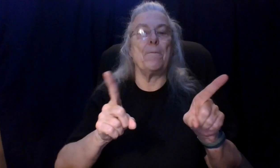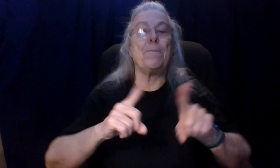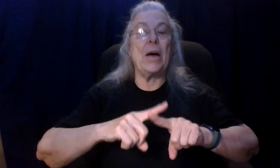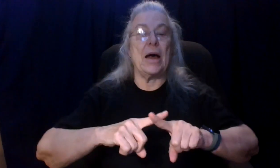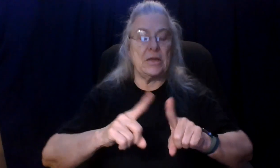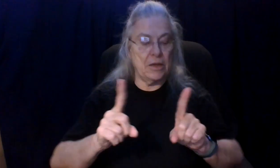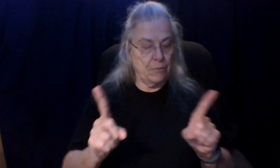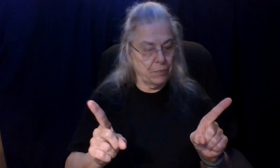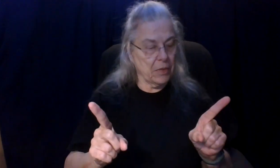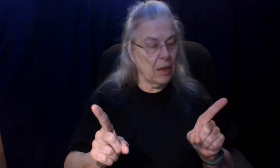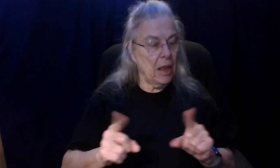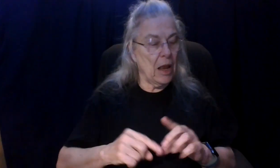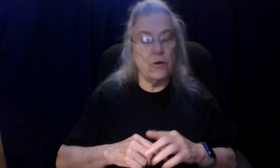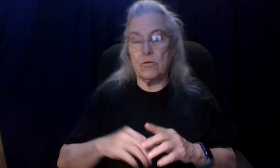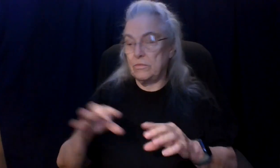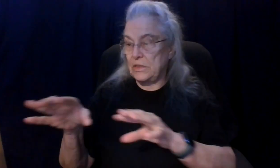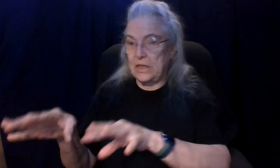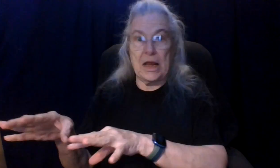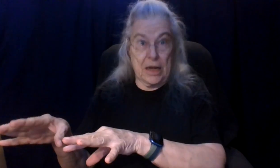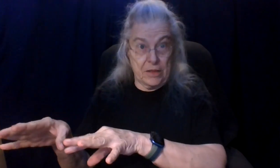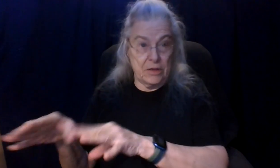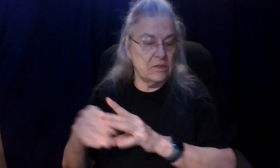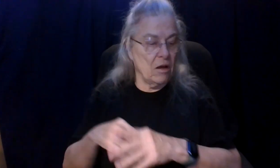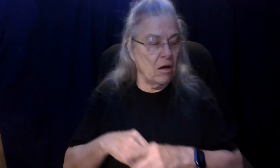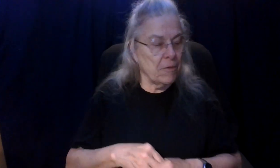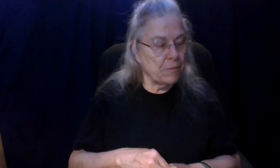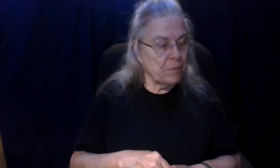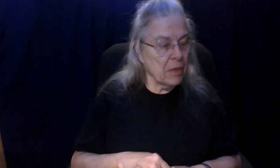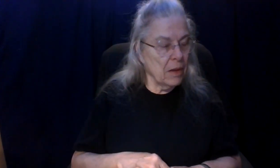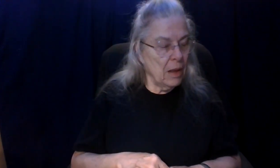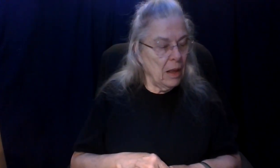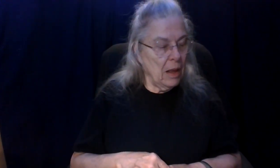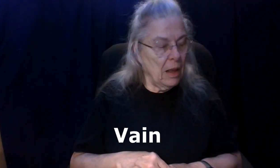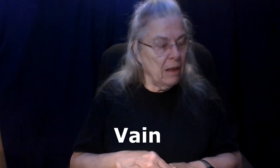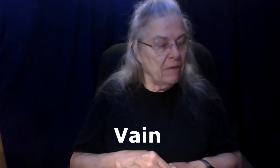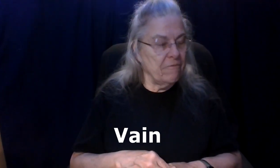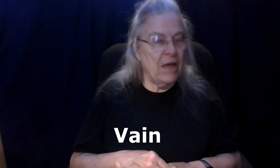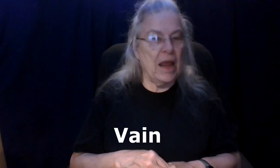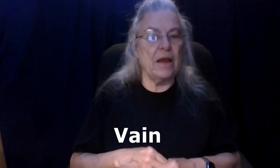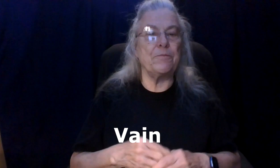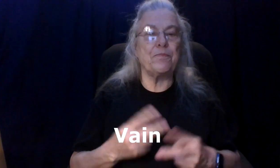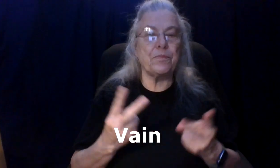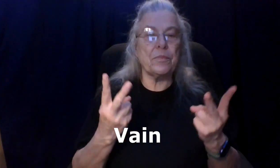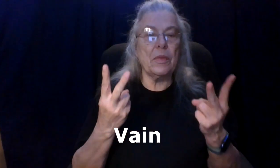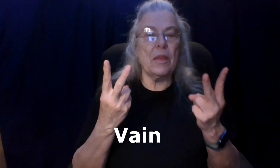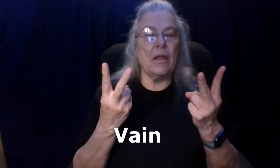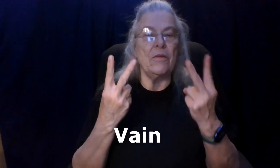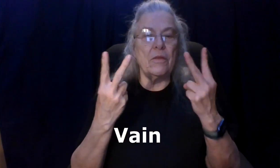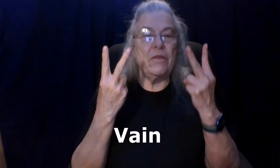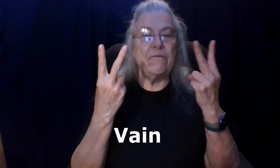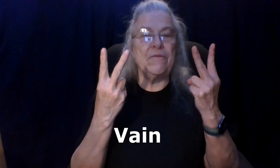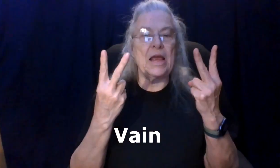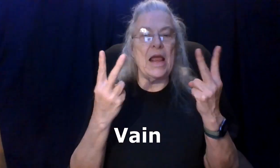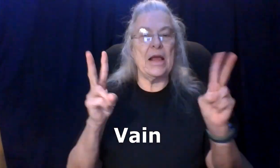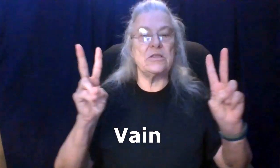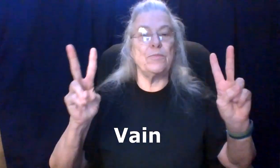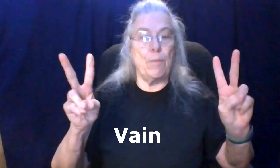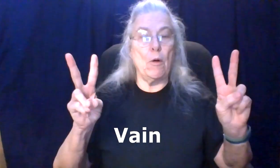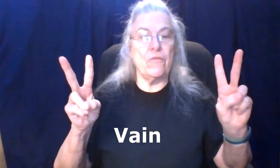But, and you'll see it in the song. Then, the V hands, both V